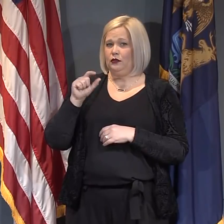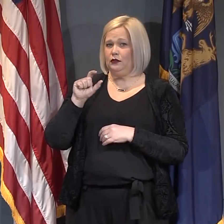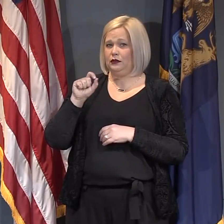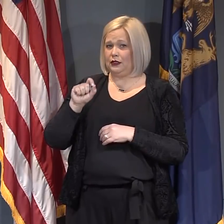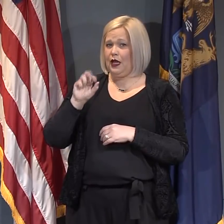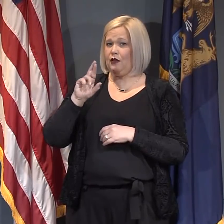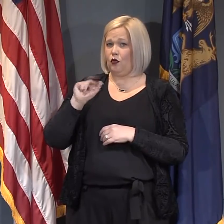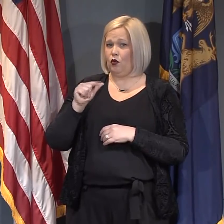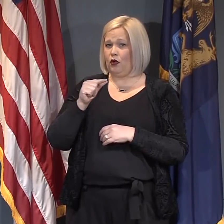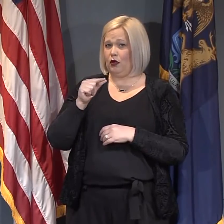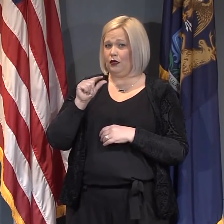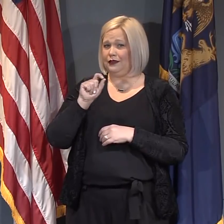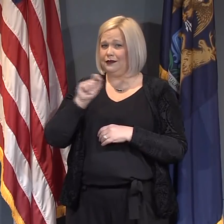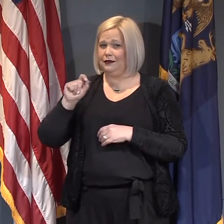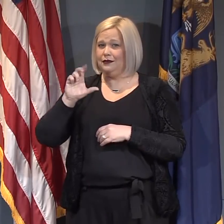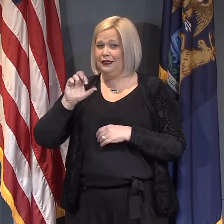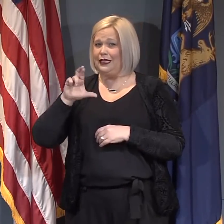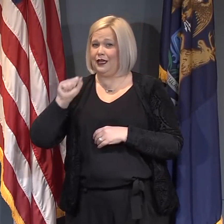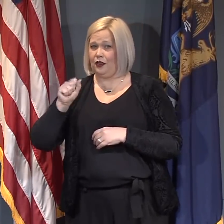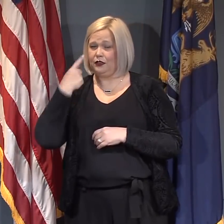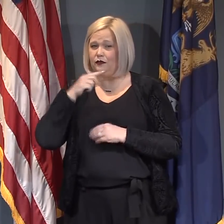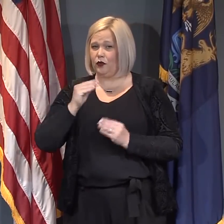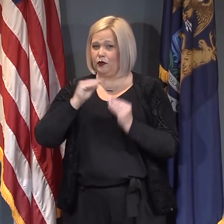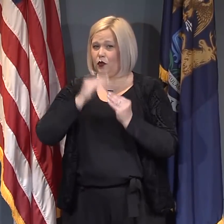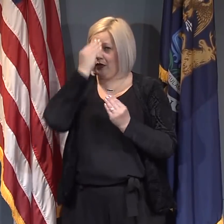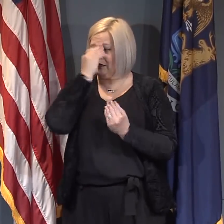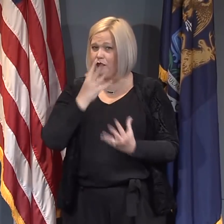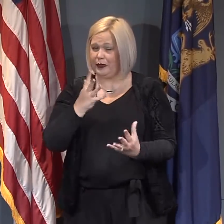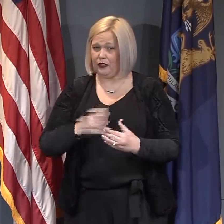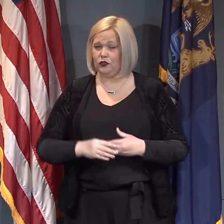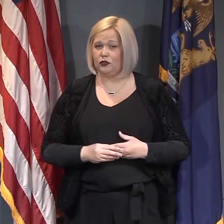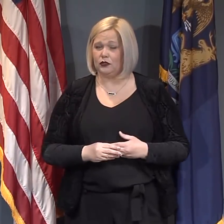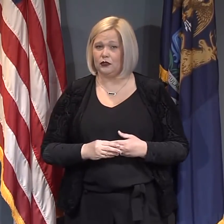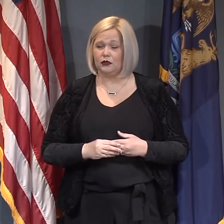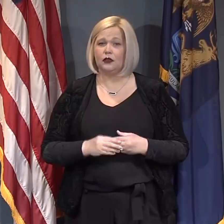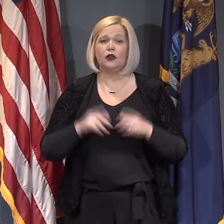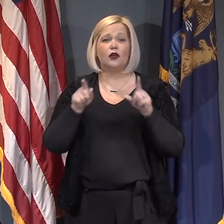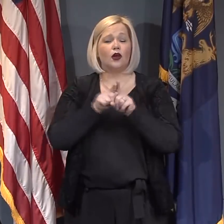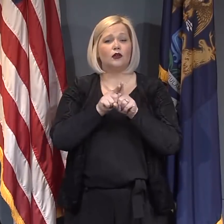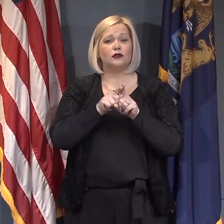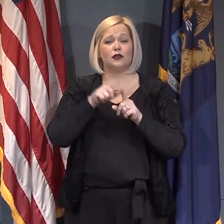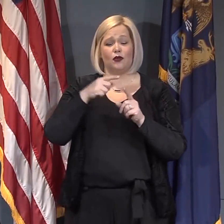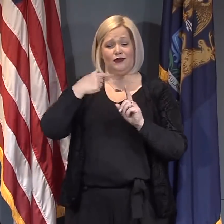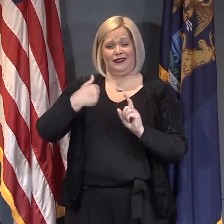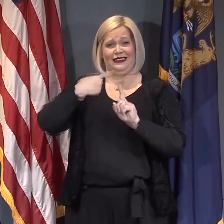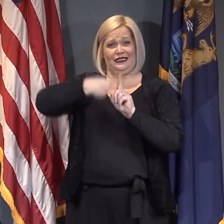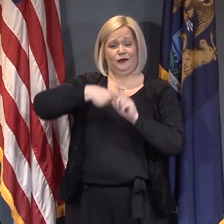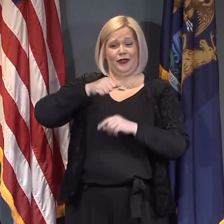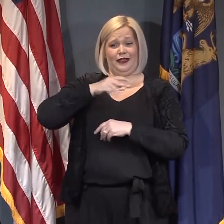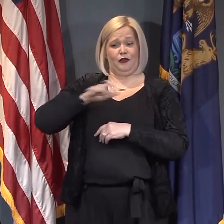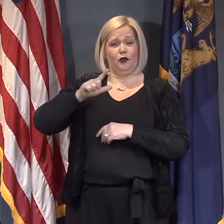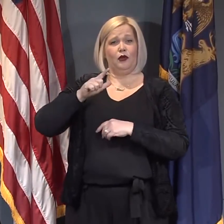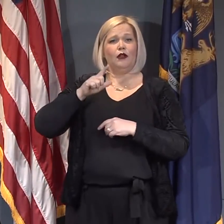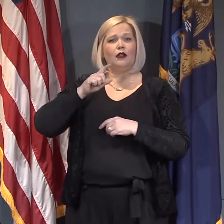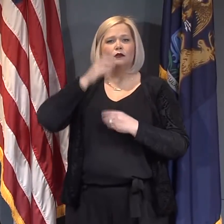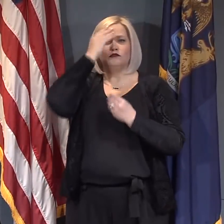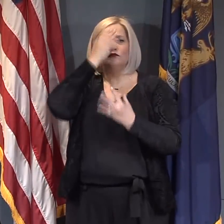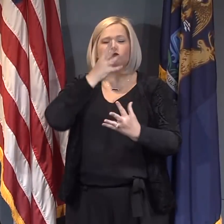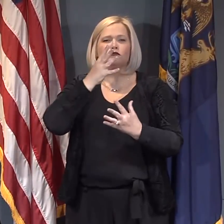michiganvirtual.org/MichiganCares for more information. And the month of April is Sexual Assault and Domestic Violence Awareness